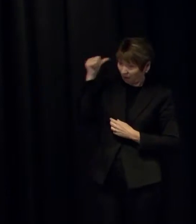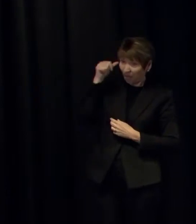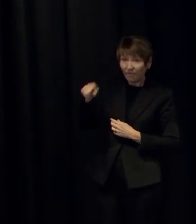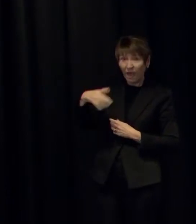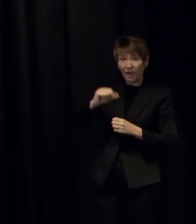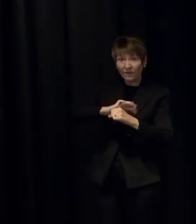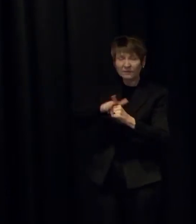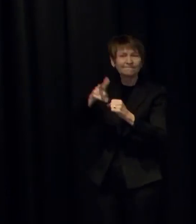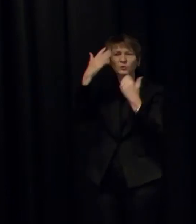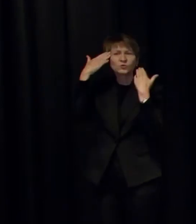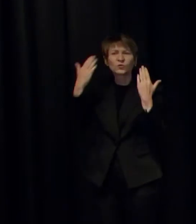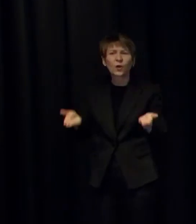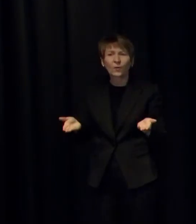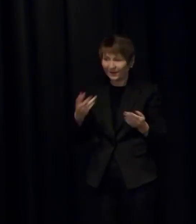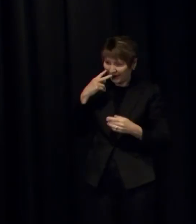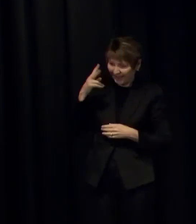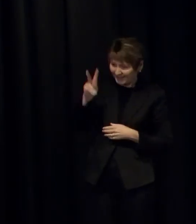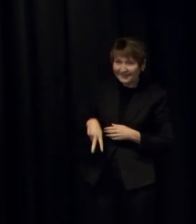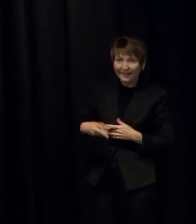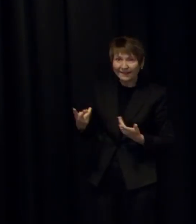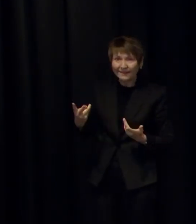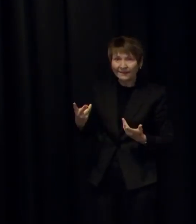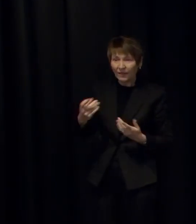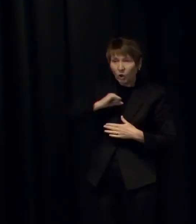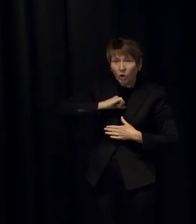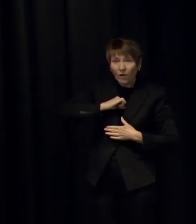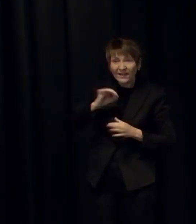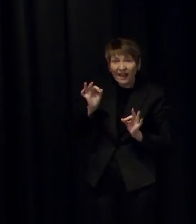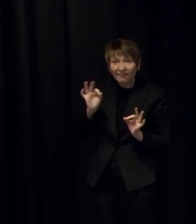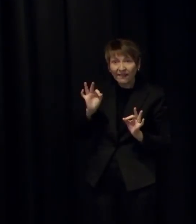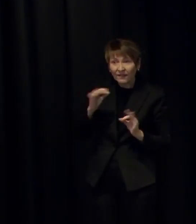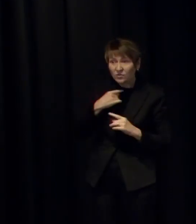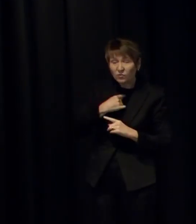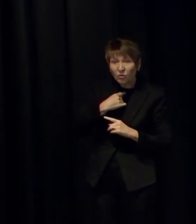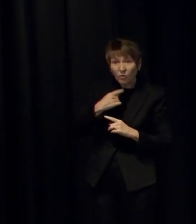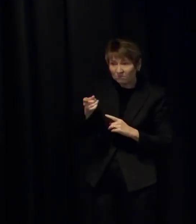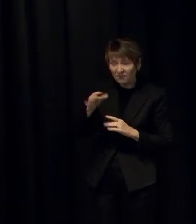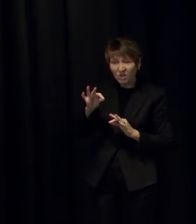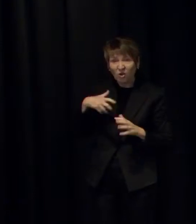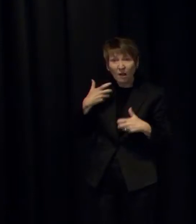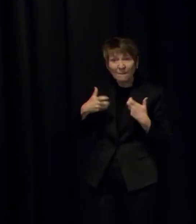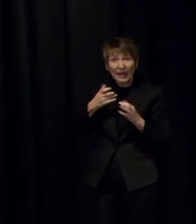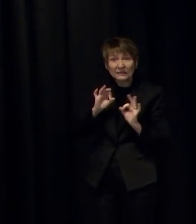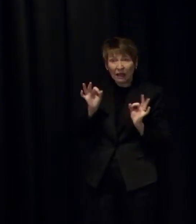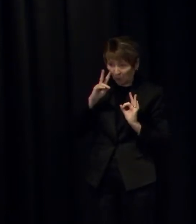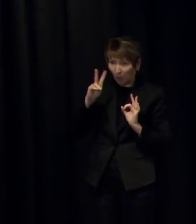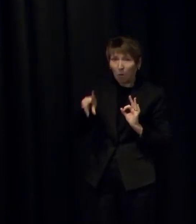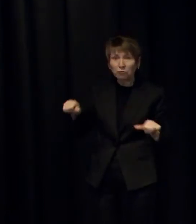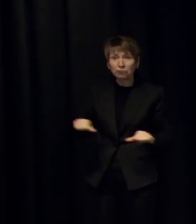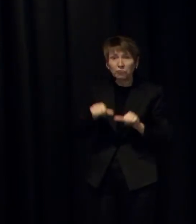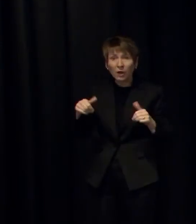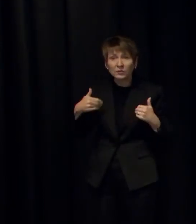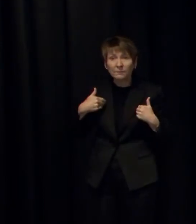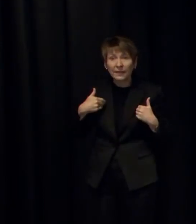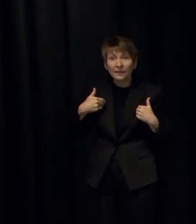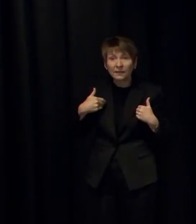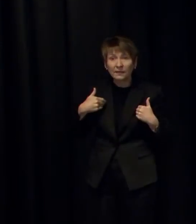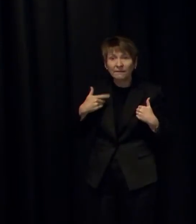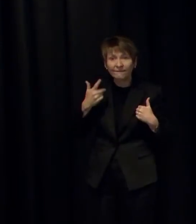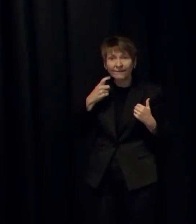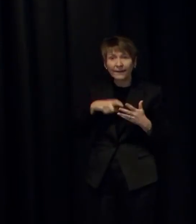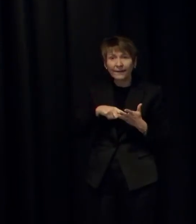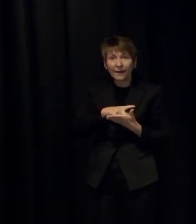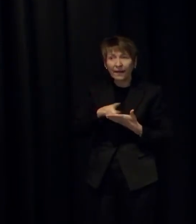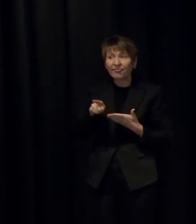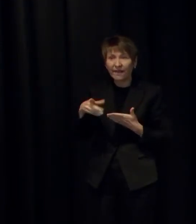protect everyone, and on the basis that we are opening up and that we will have those exposures. It might sound confronting, but it's